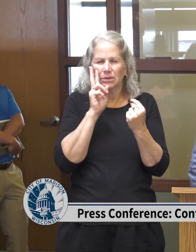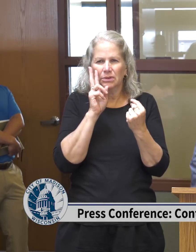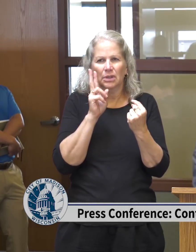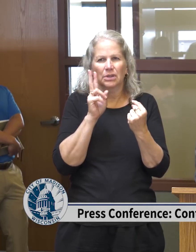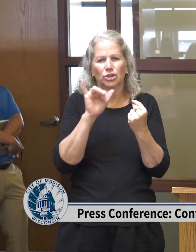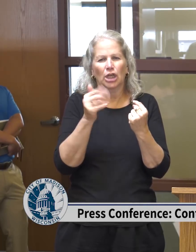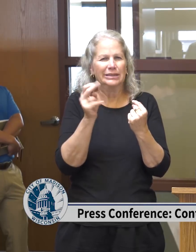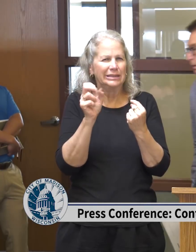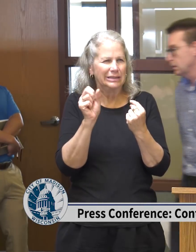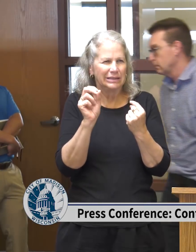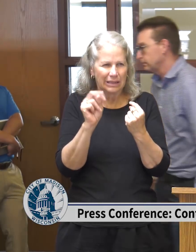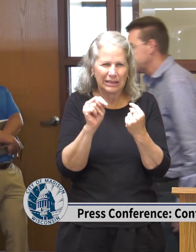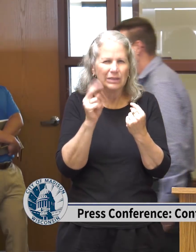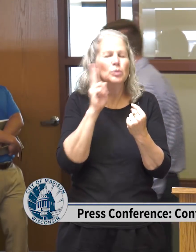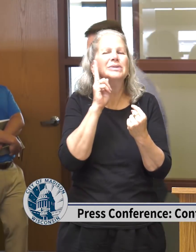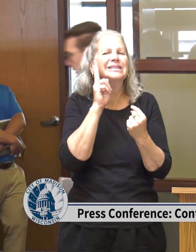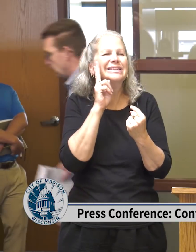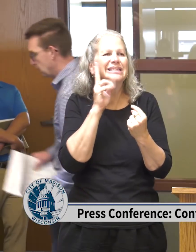Thanks.